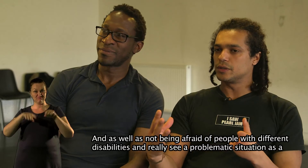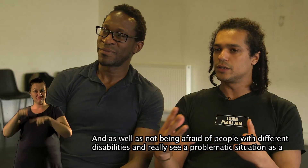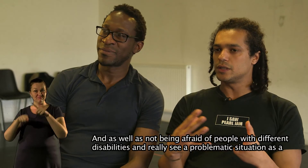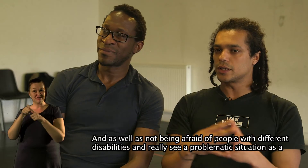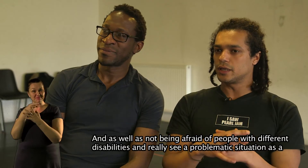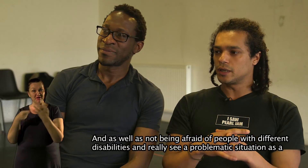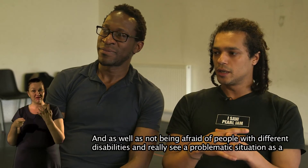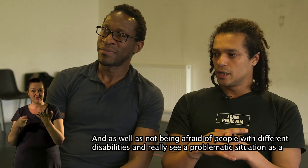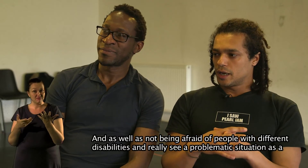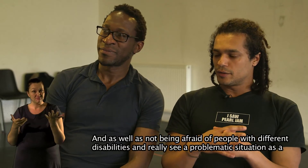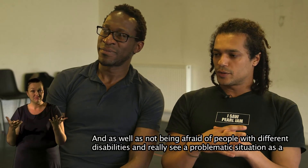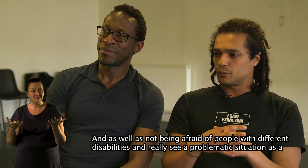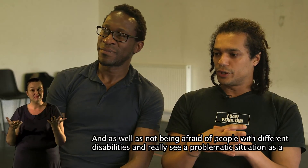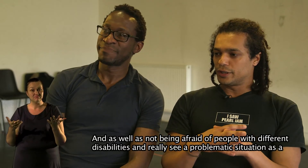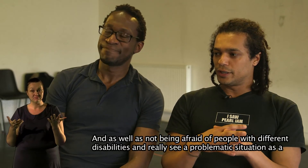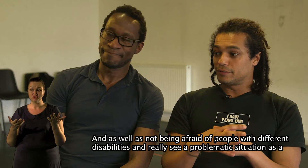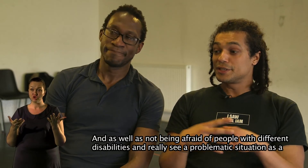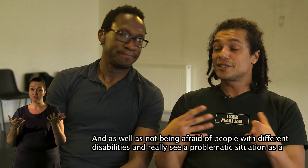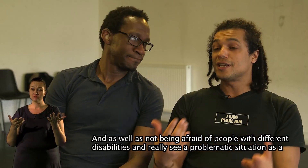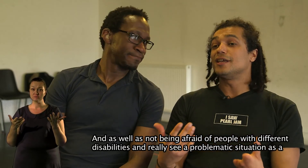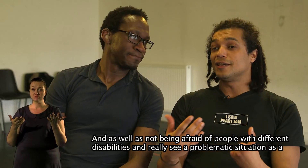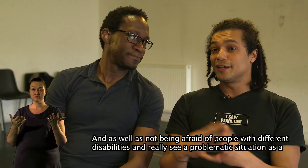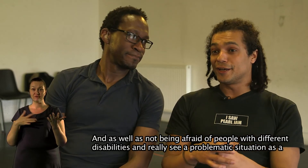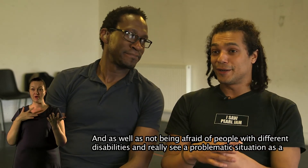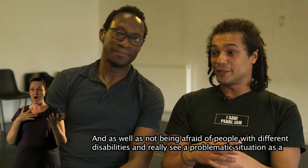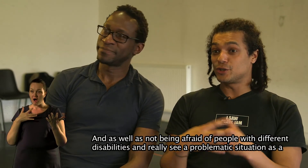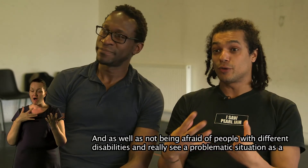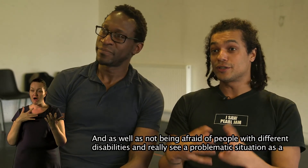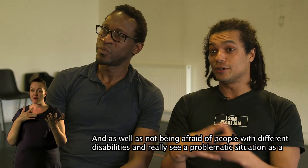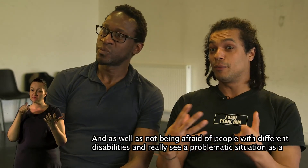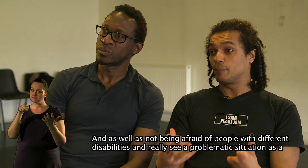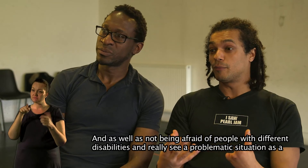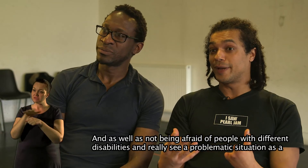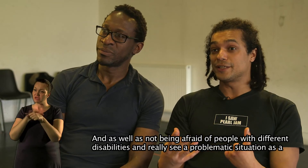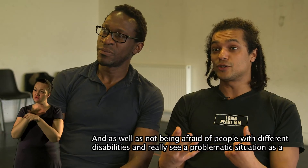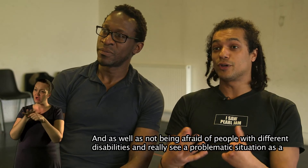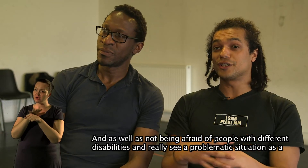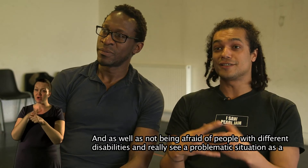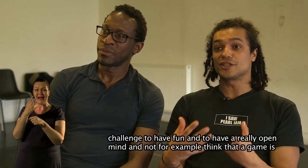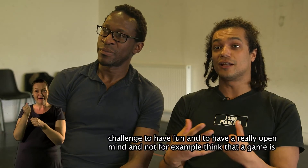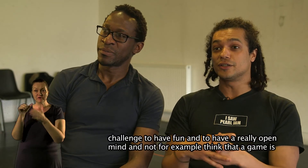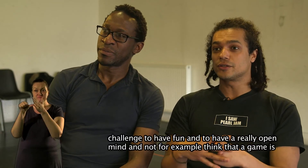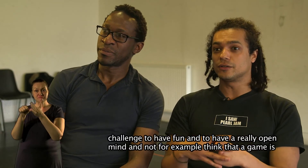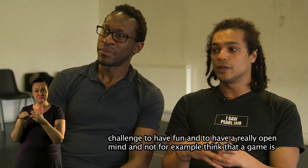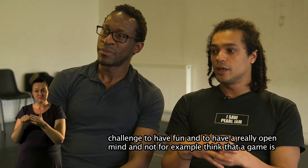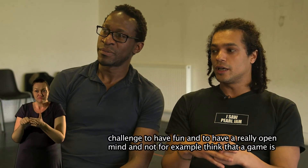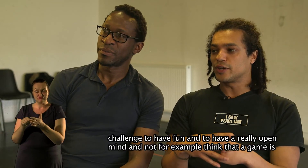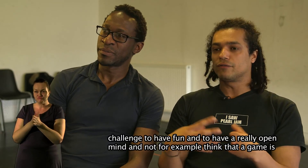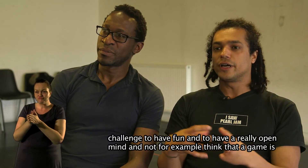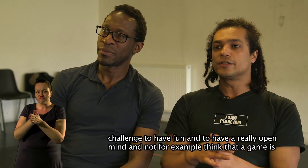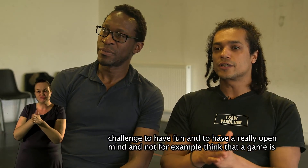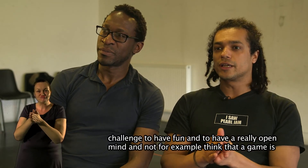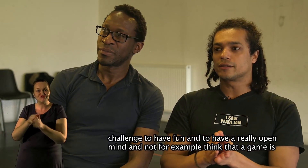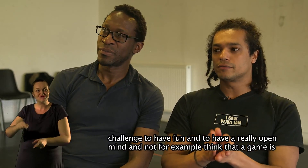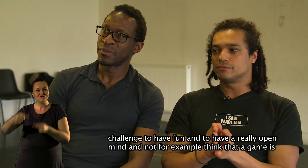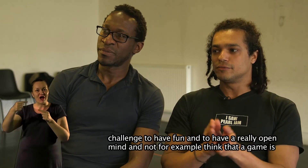different disabilities and really see a situation, a problematic situation as a challenge to have